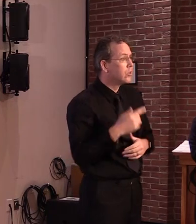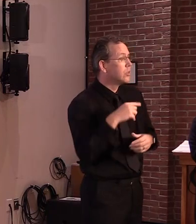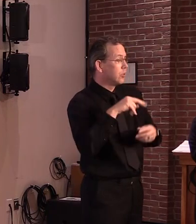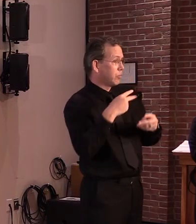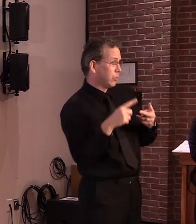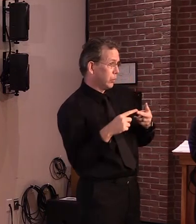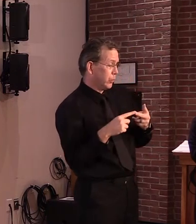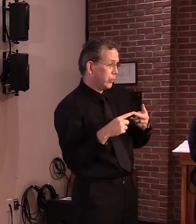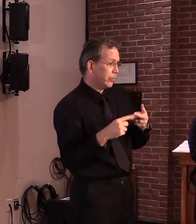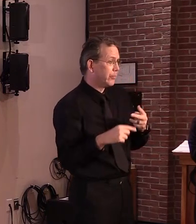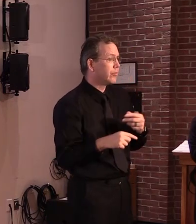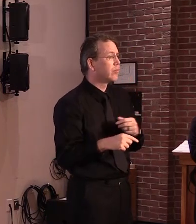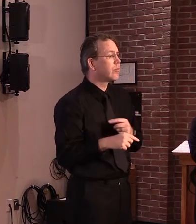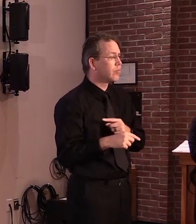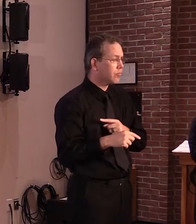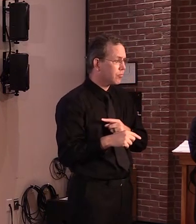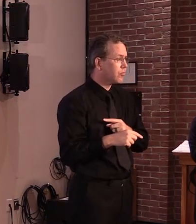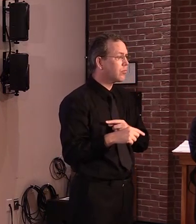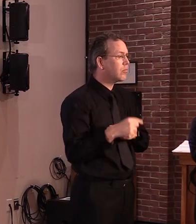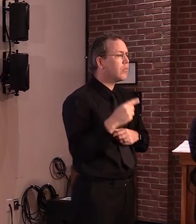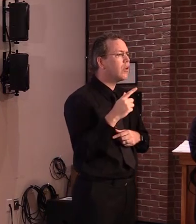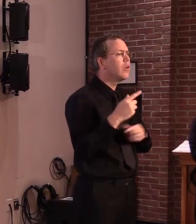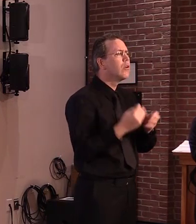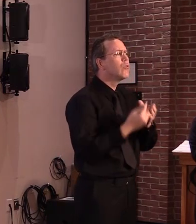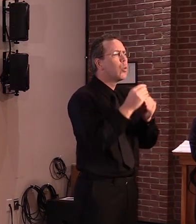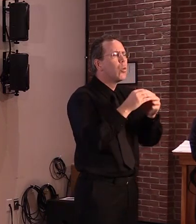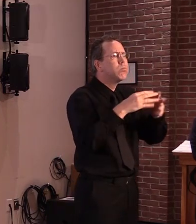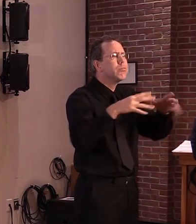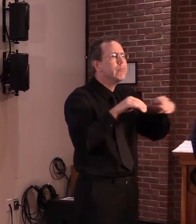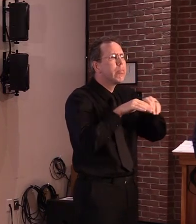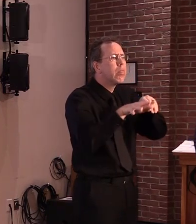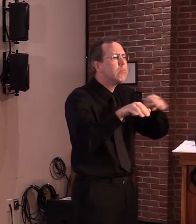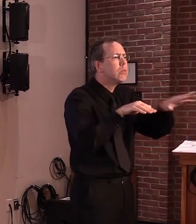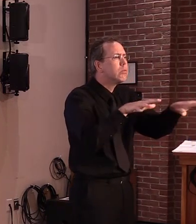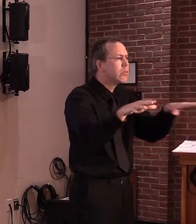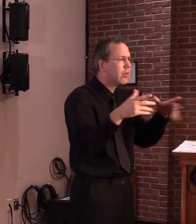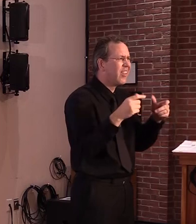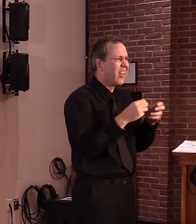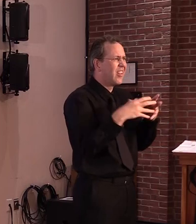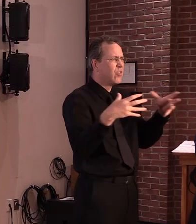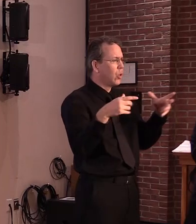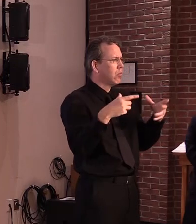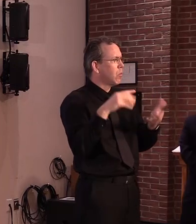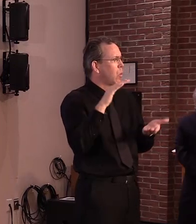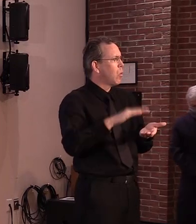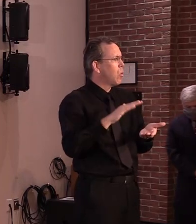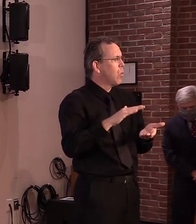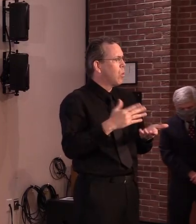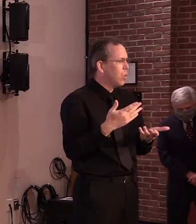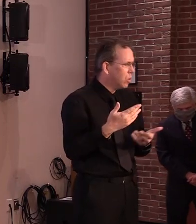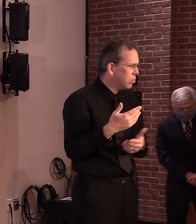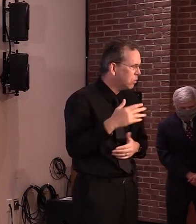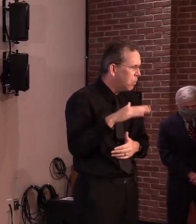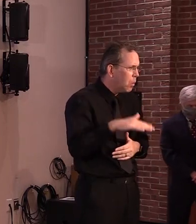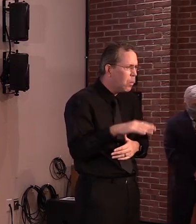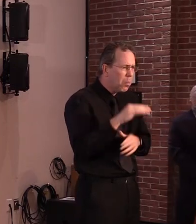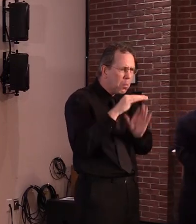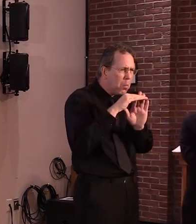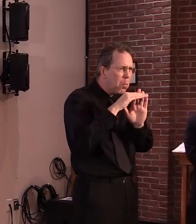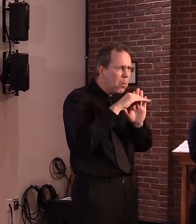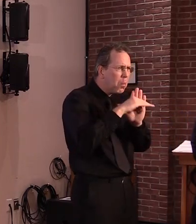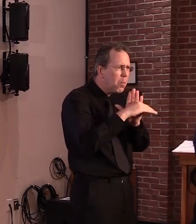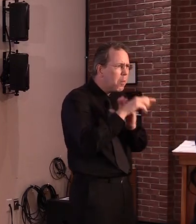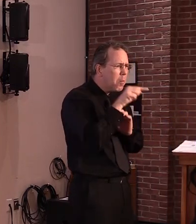rate of viral growth. We want this metric to be trending down, flat, or relatively low during